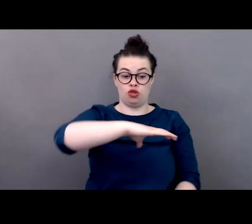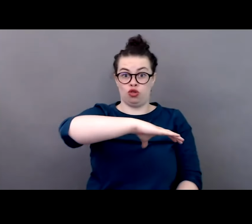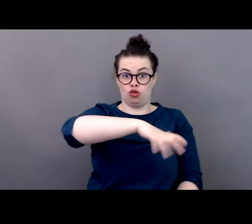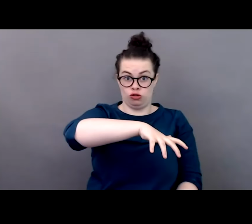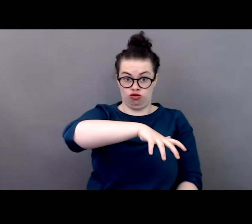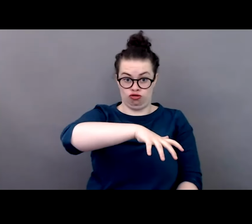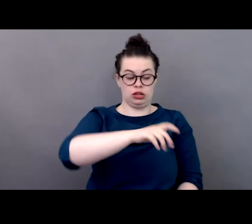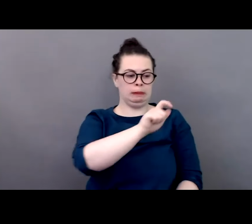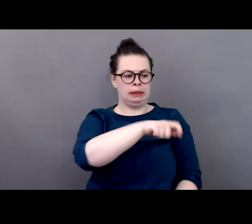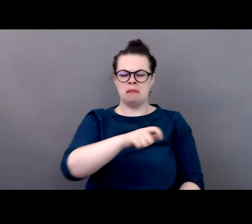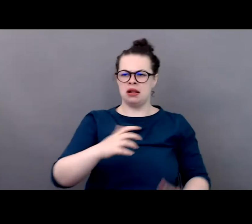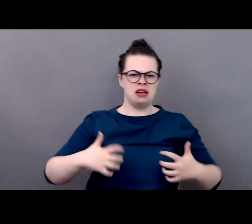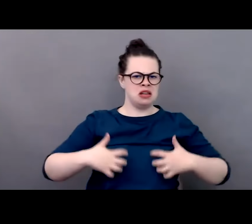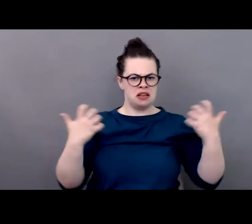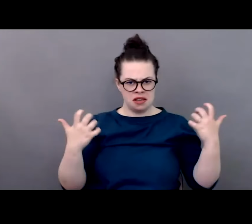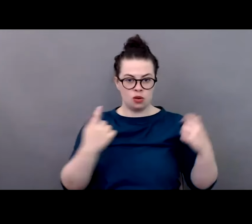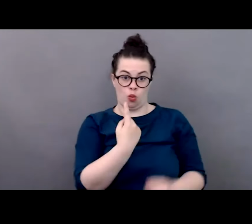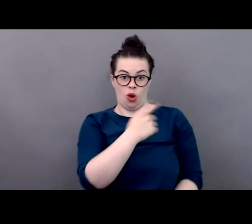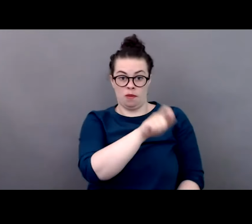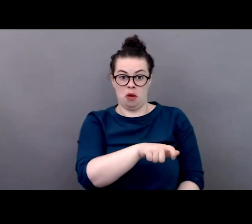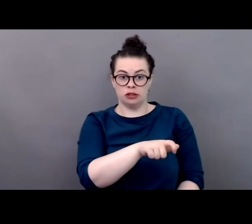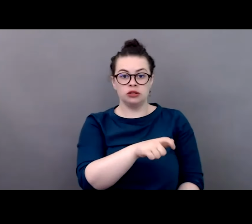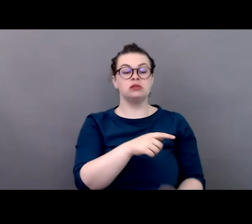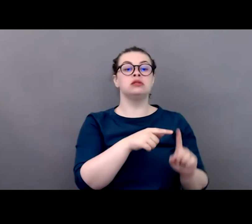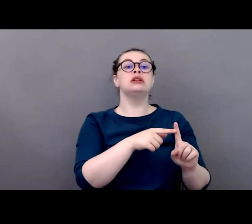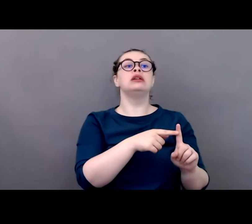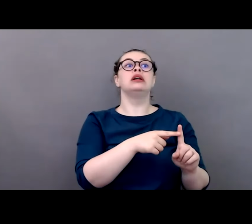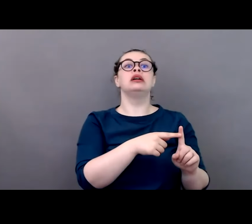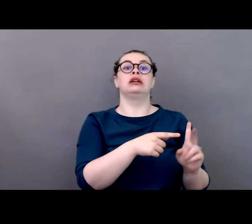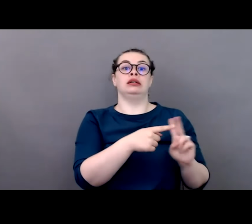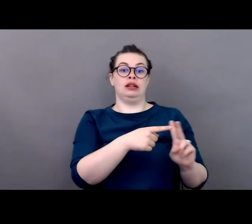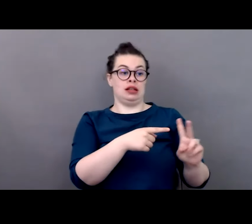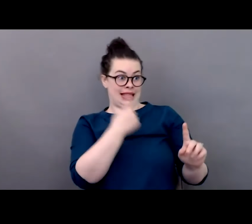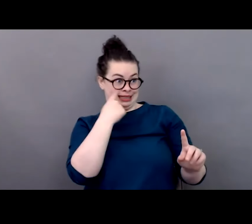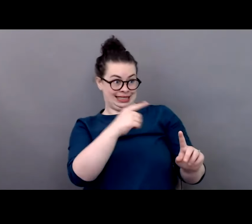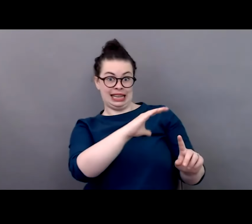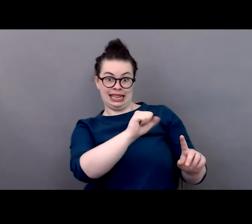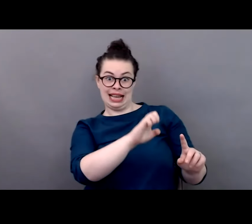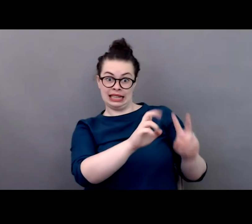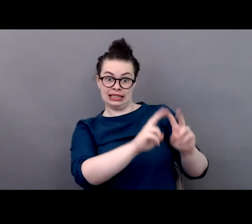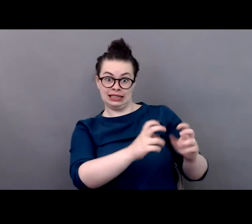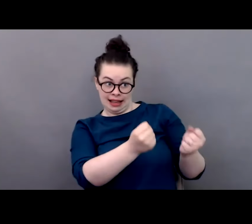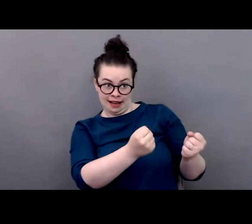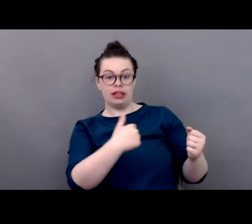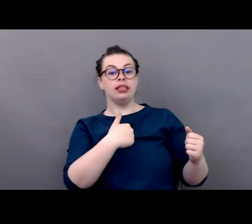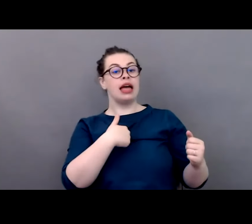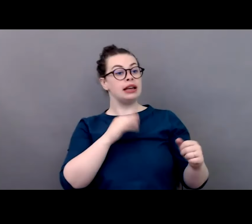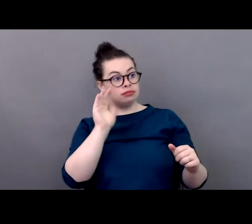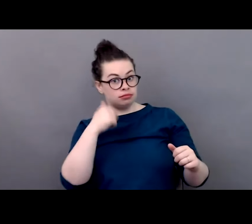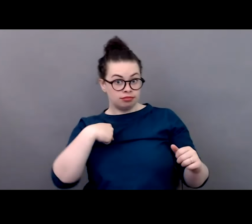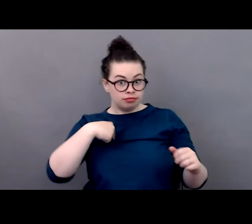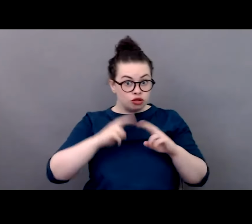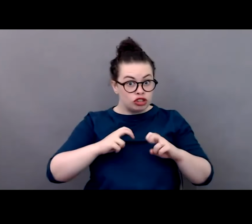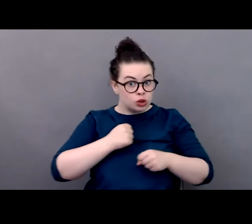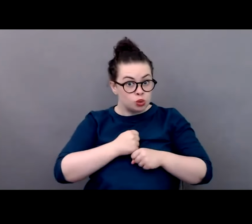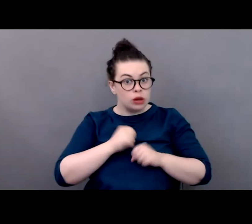touch with the organization or the victims or their lawyers and offer help with advancing to the CRPD. You can easily